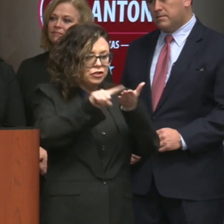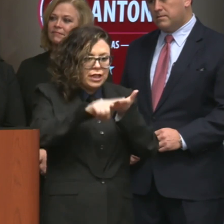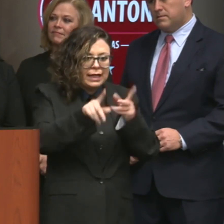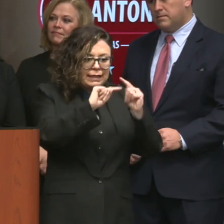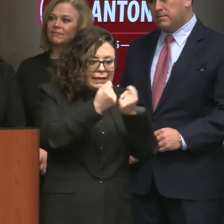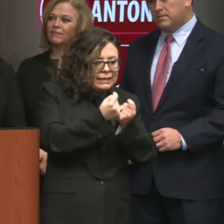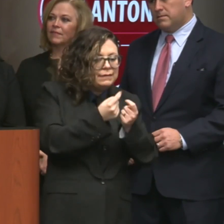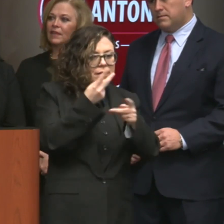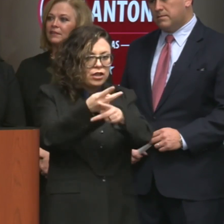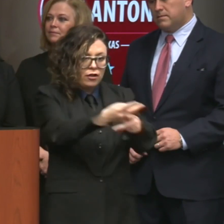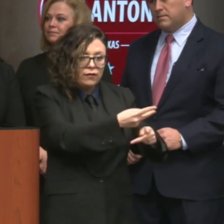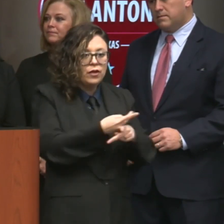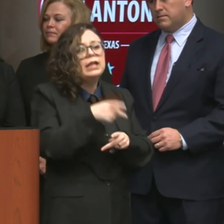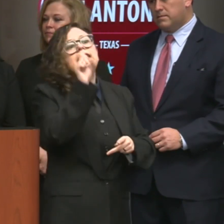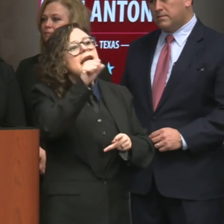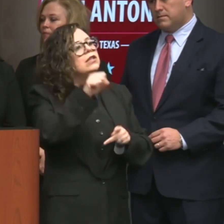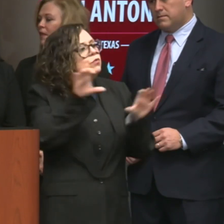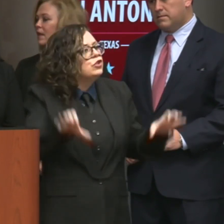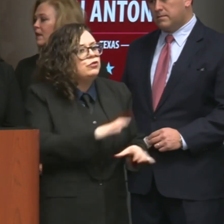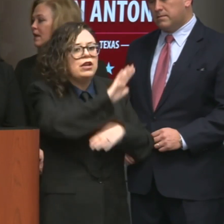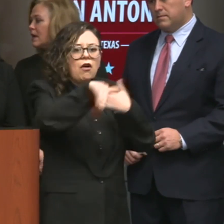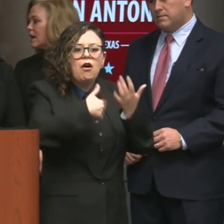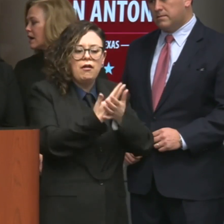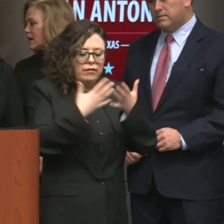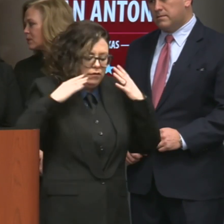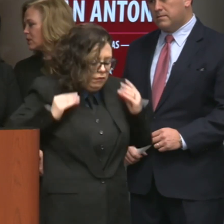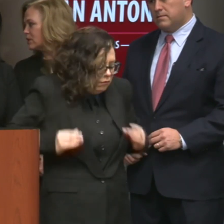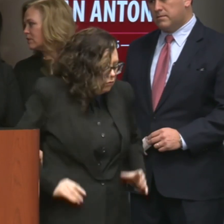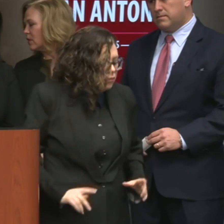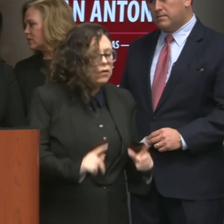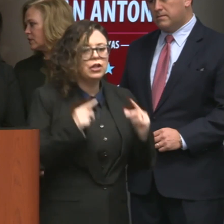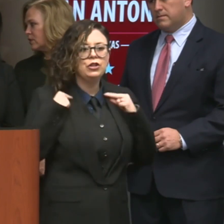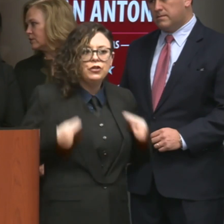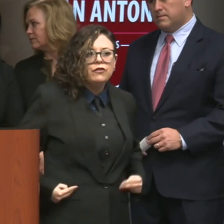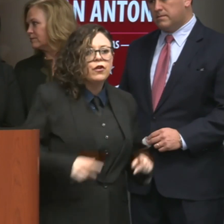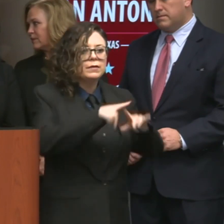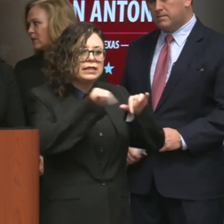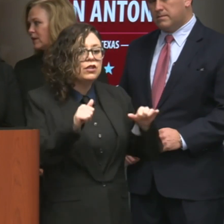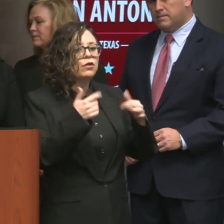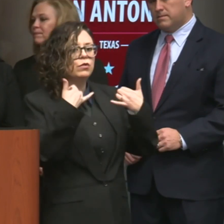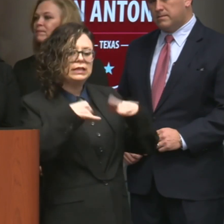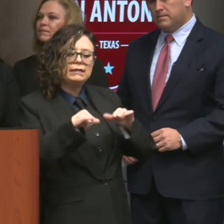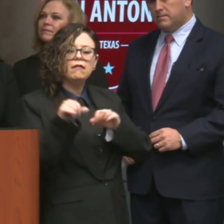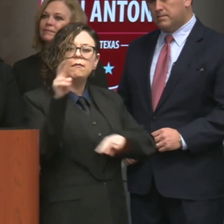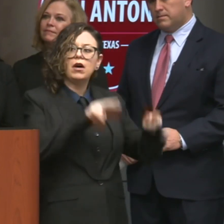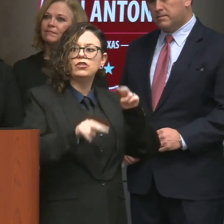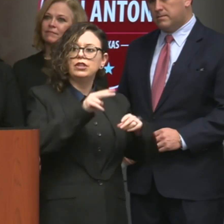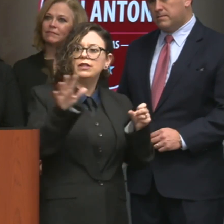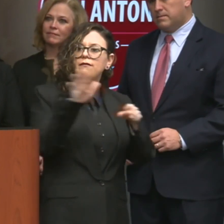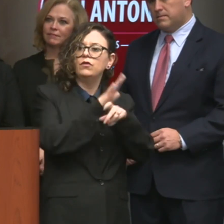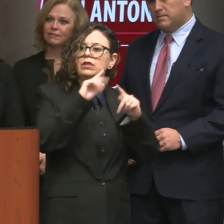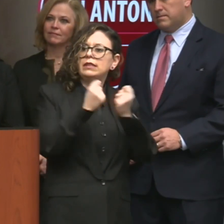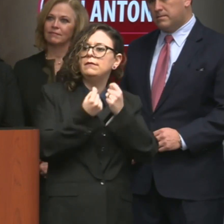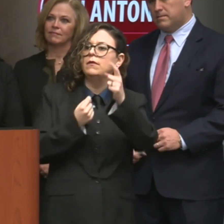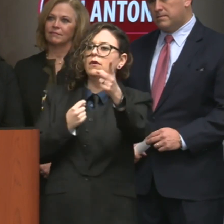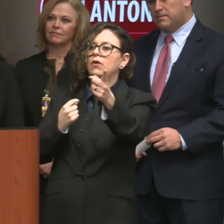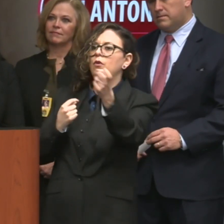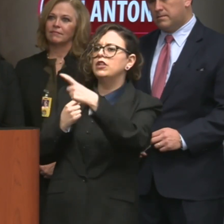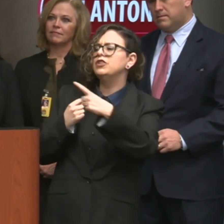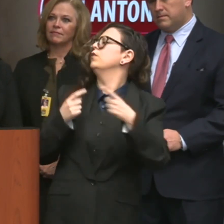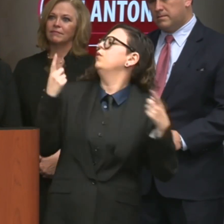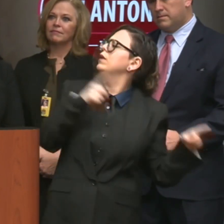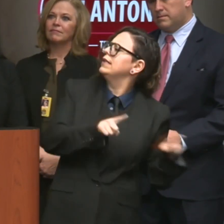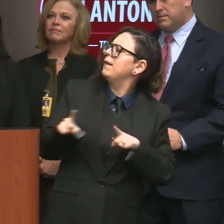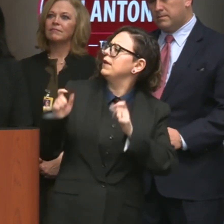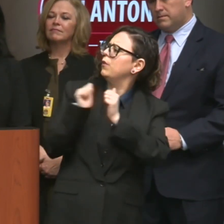careful. Even though we are taking the precautions and wearing the personal protective equipment, we're still monitoring them. Dr. McQuiston, what's being done at the Lackland quarantine right